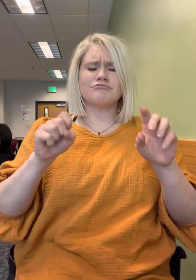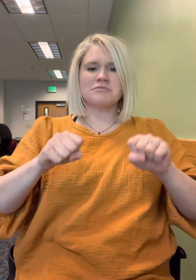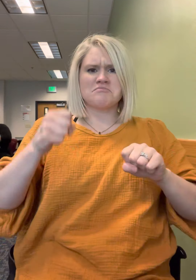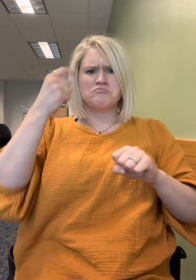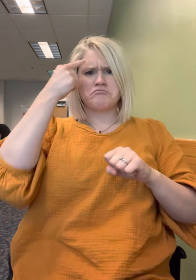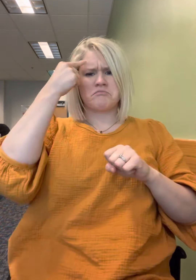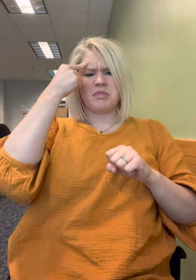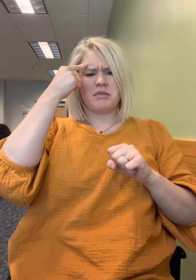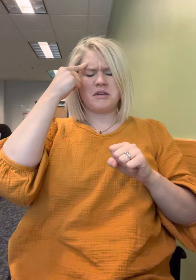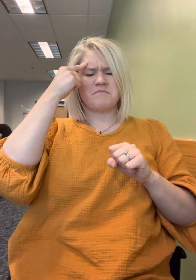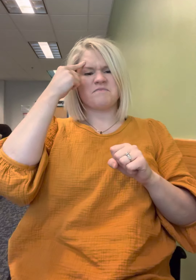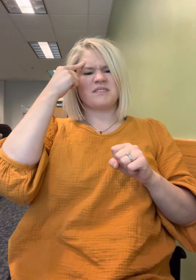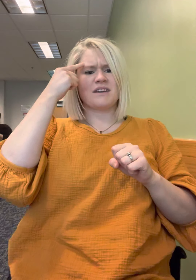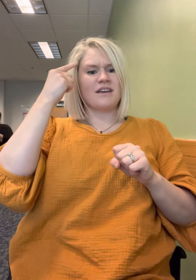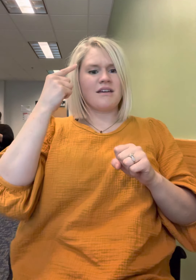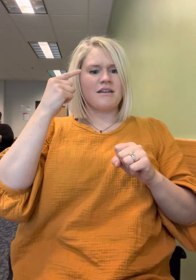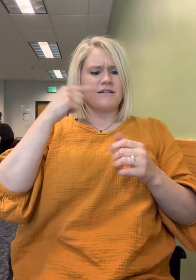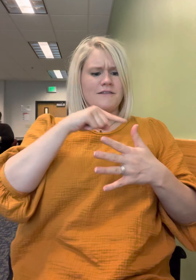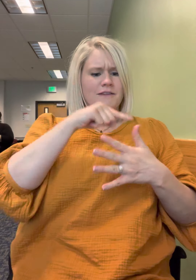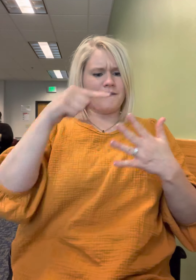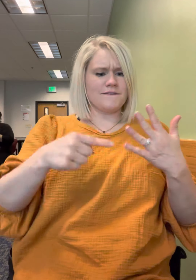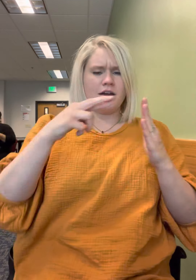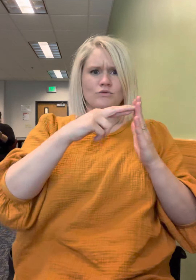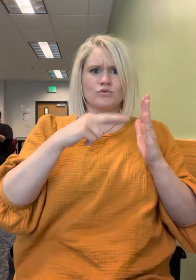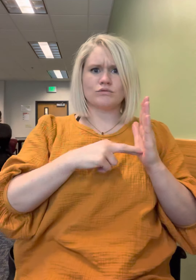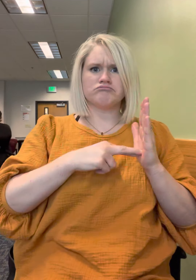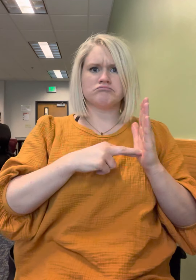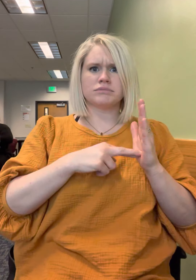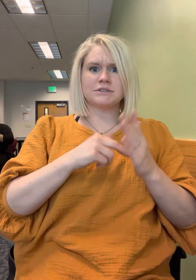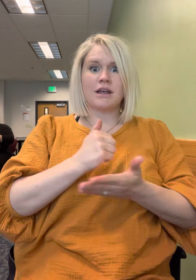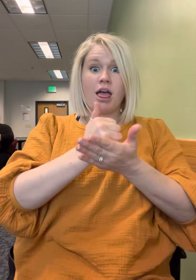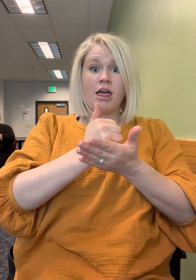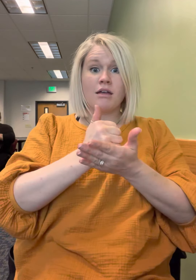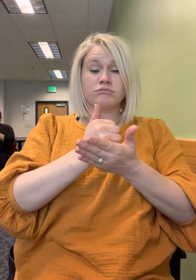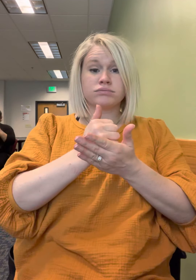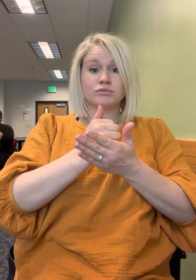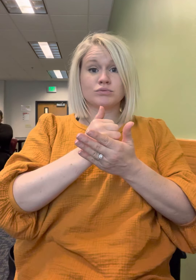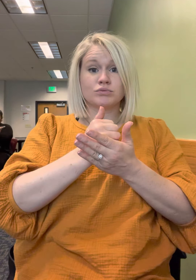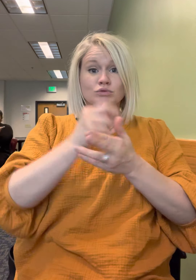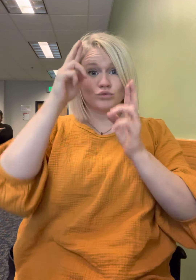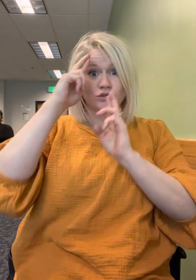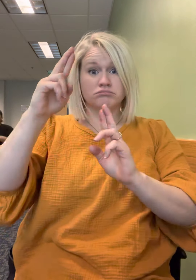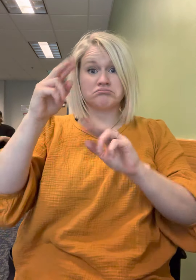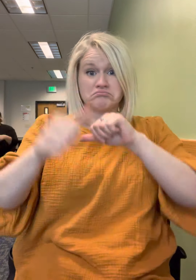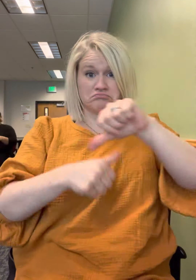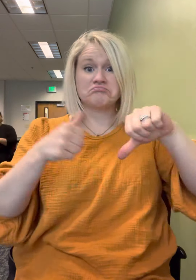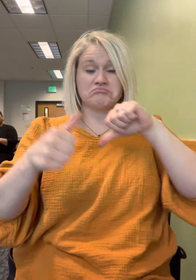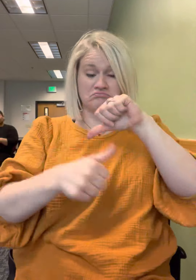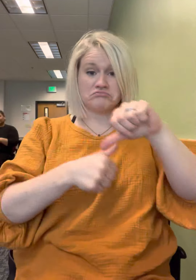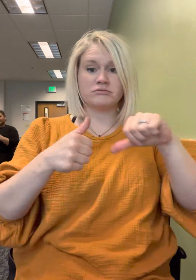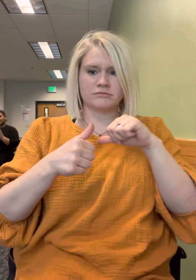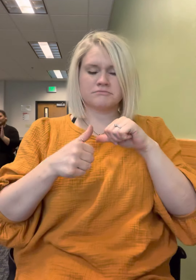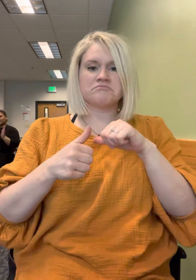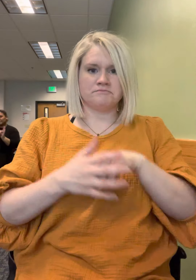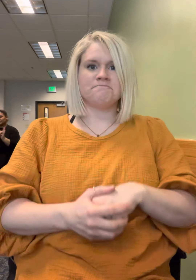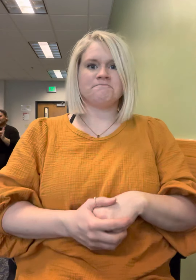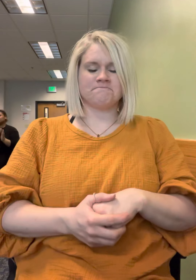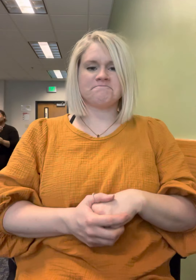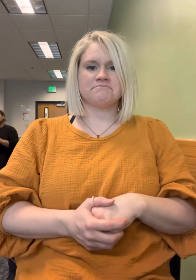another as 5th graders and as classmates in our school, okay? You could probably guess what the